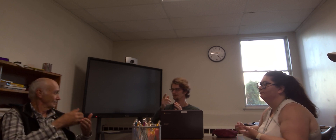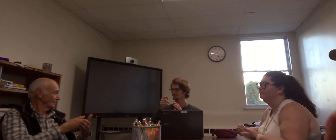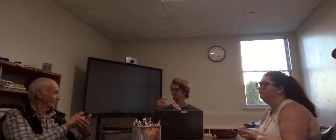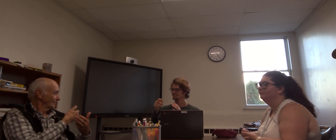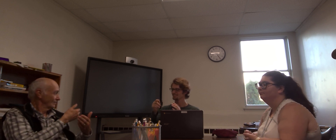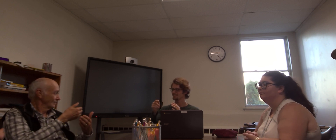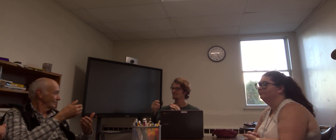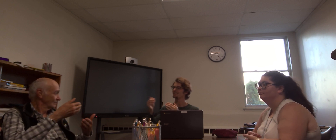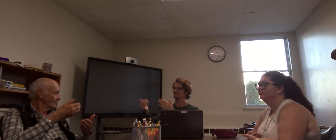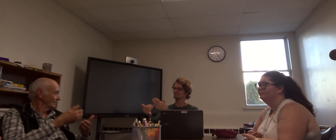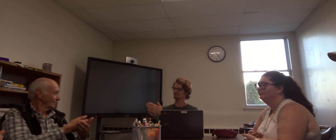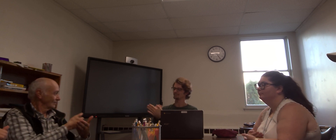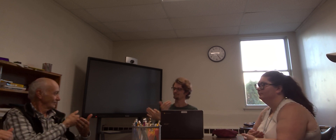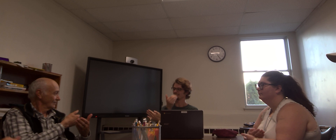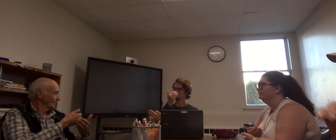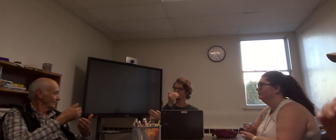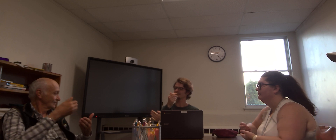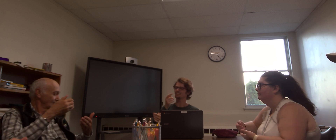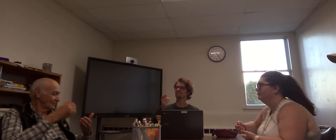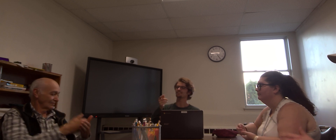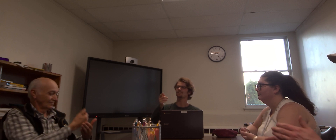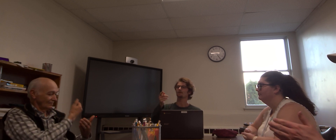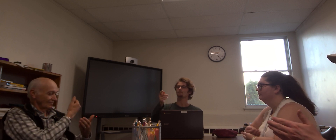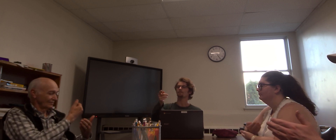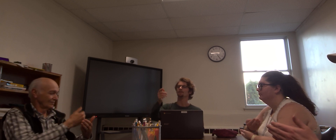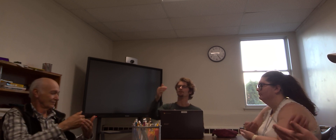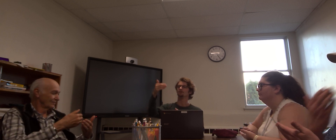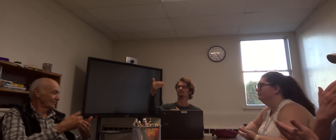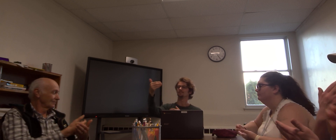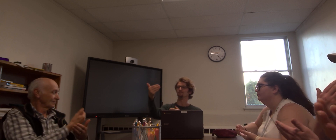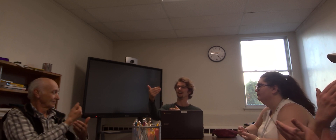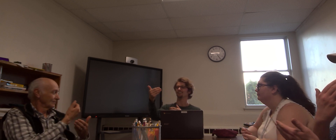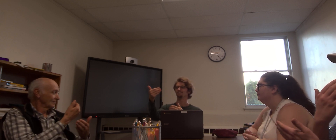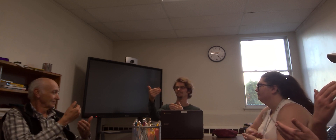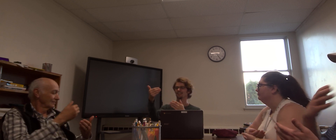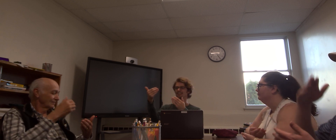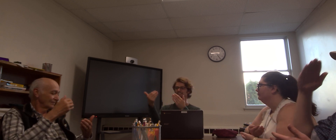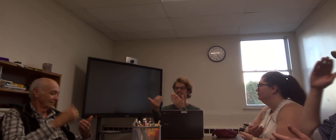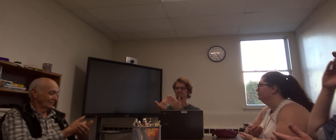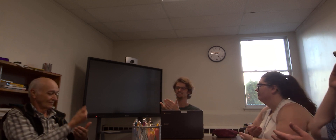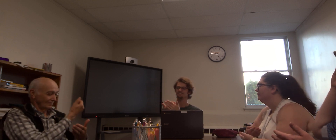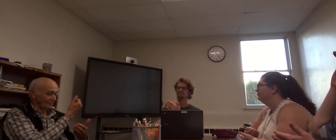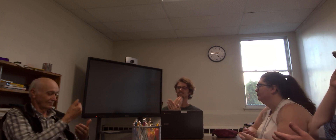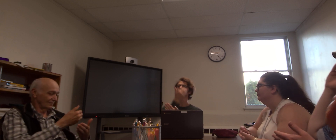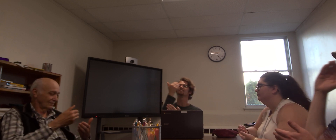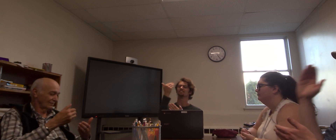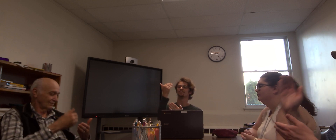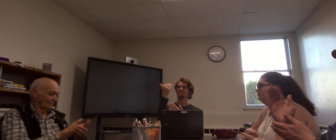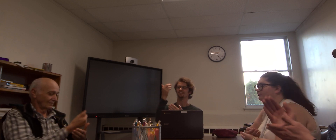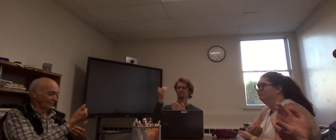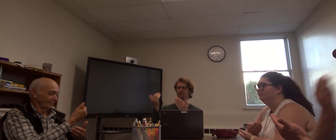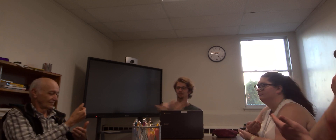Almost. That looks good like that. New is at the back of your hand. Back of the hand to the top. There you go,